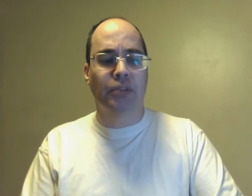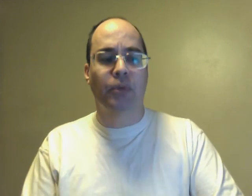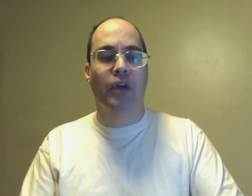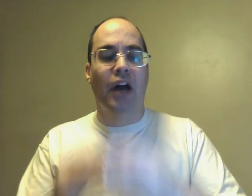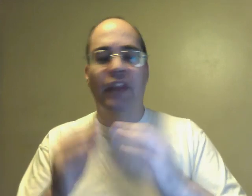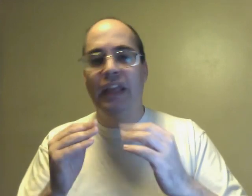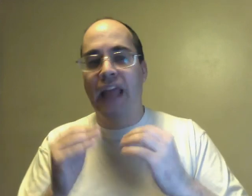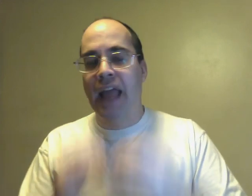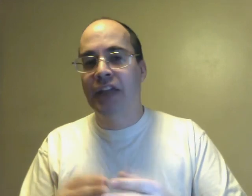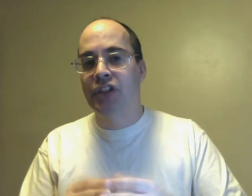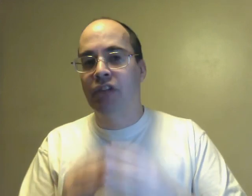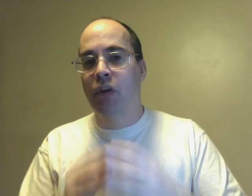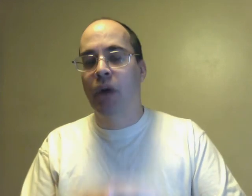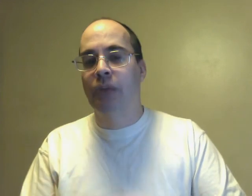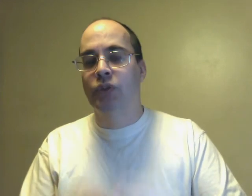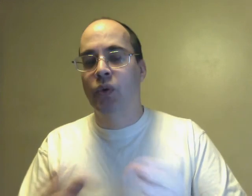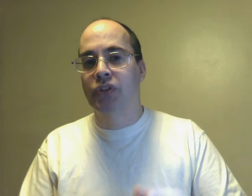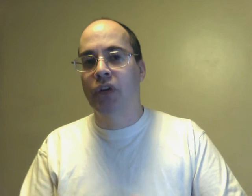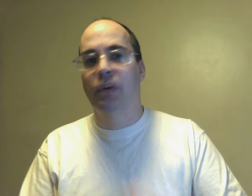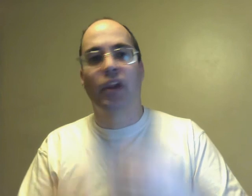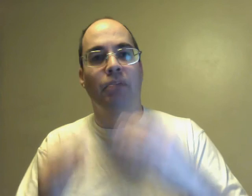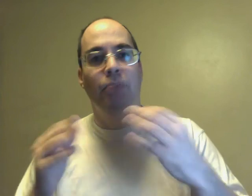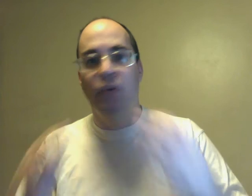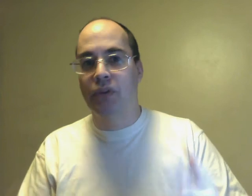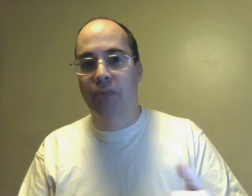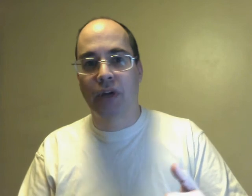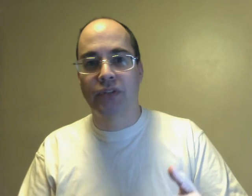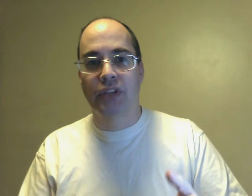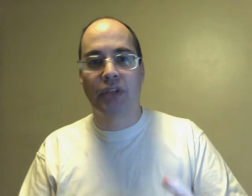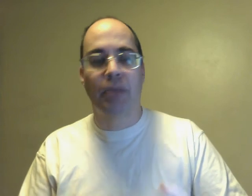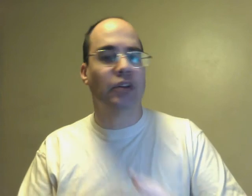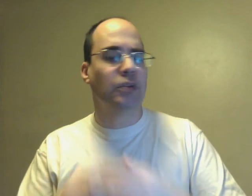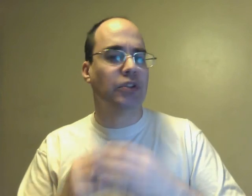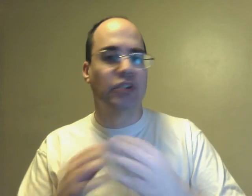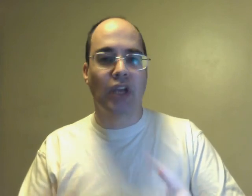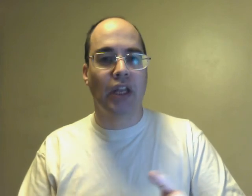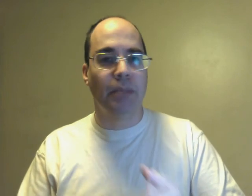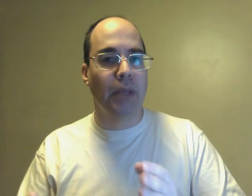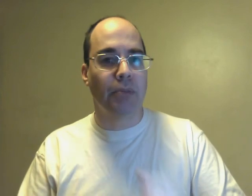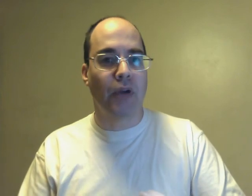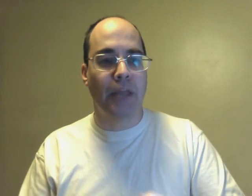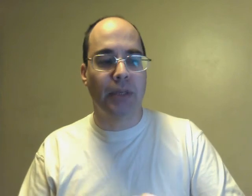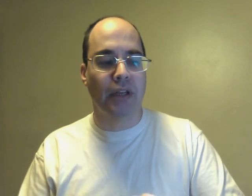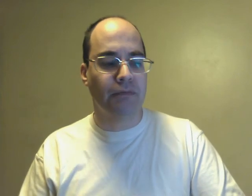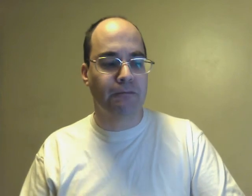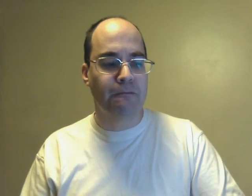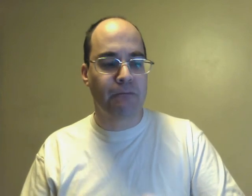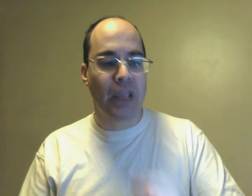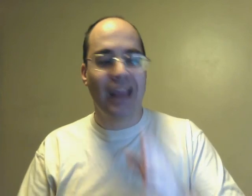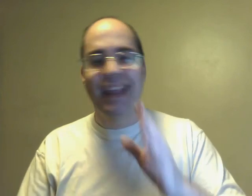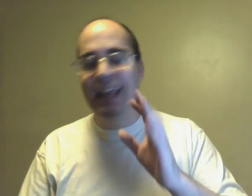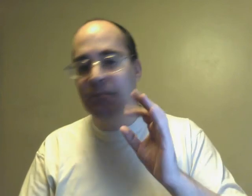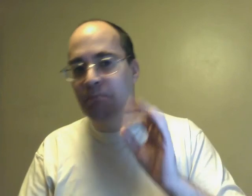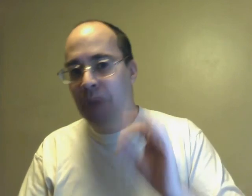impossible, and the energy requirements also and the computer processing powers would certainly be prohibitive. It might